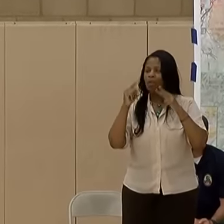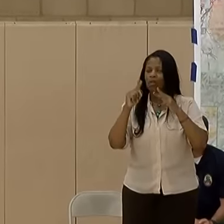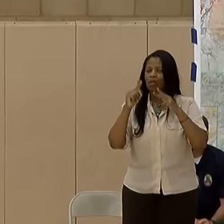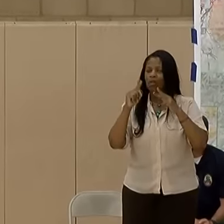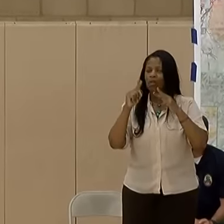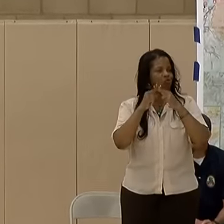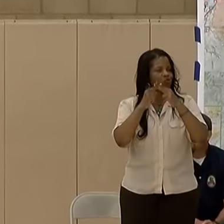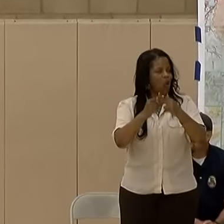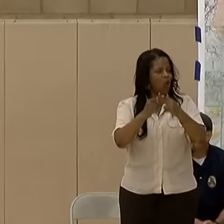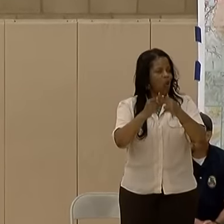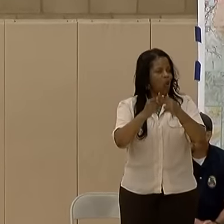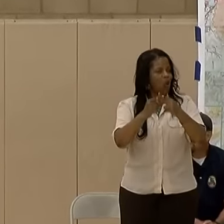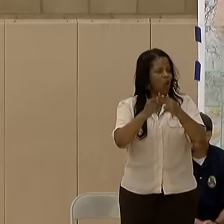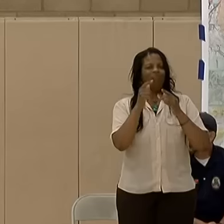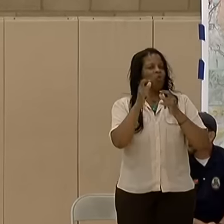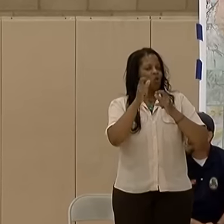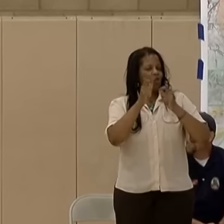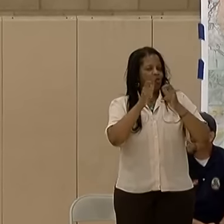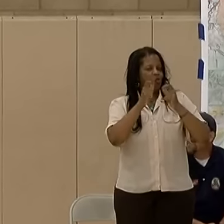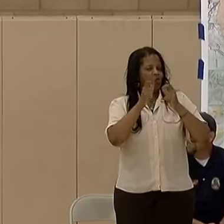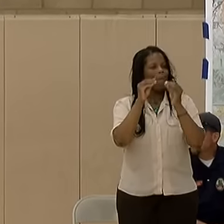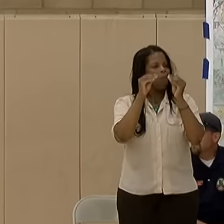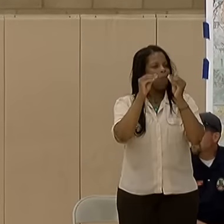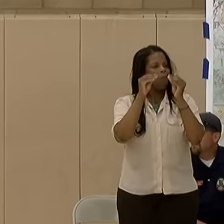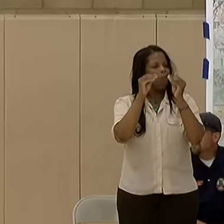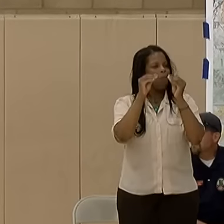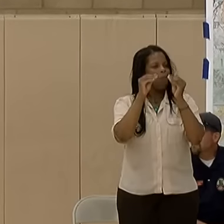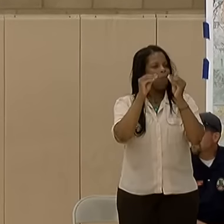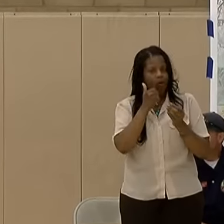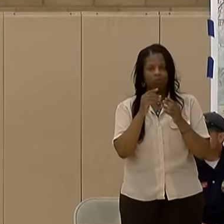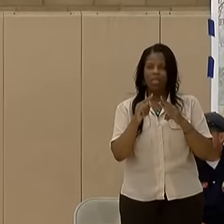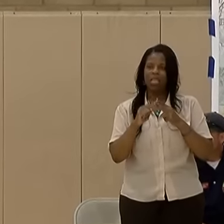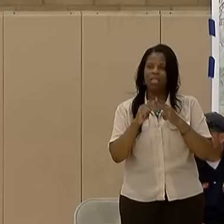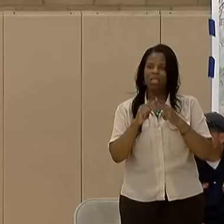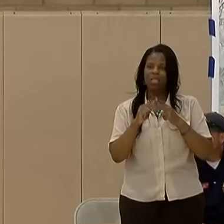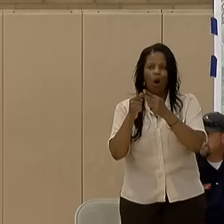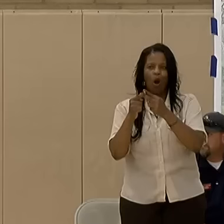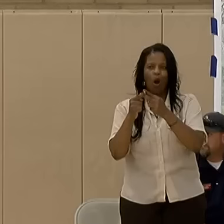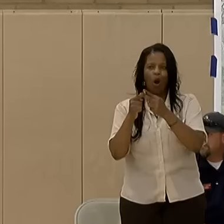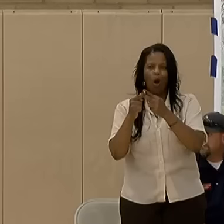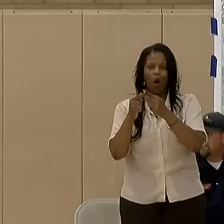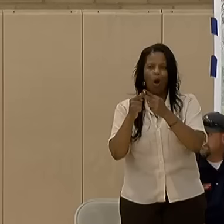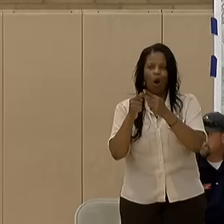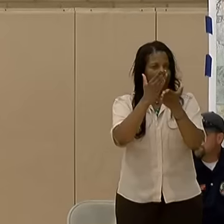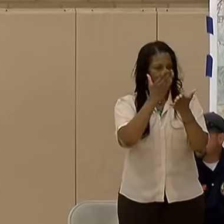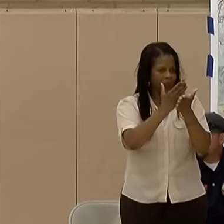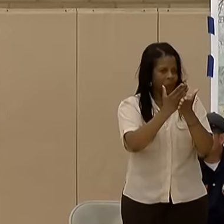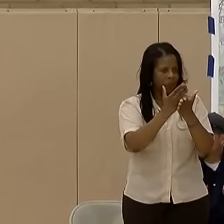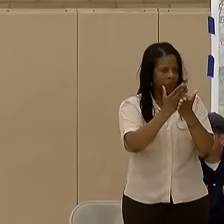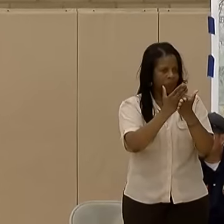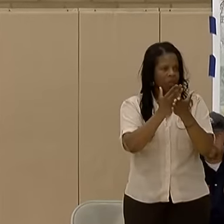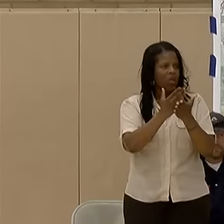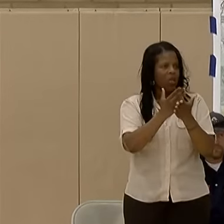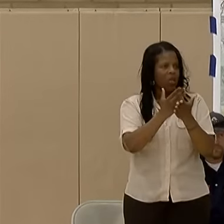thing obviously a little more tomorrow, and hopefully start pinching it off. So, and I know we'll do questions later.